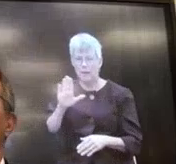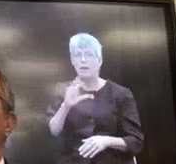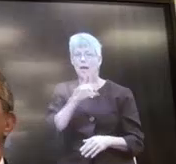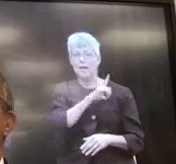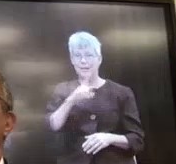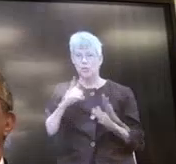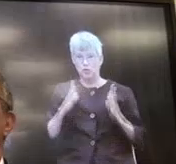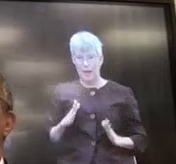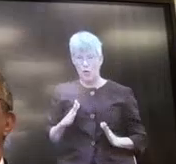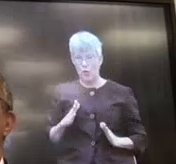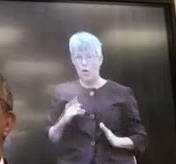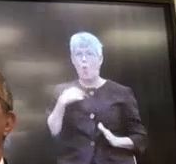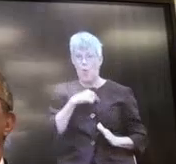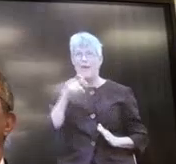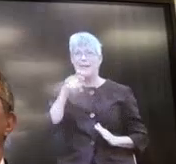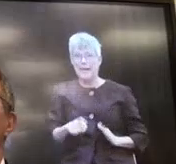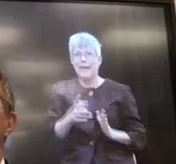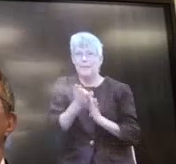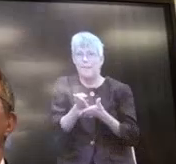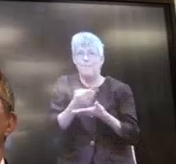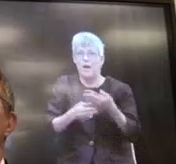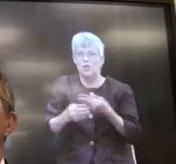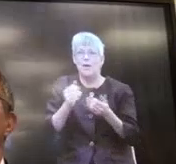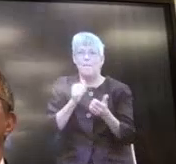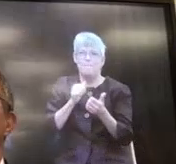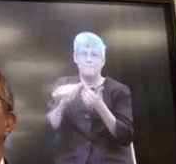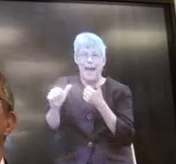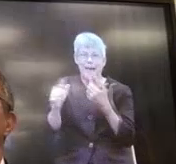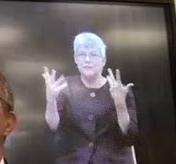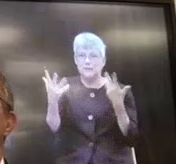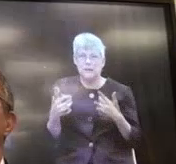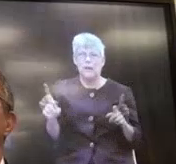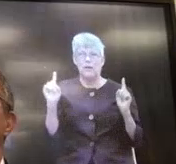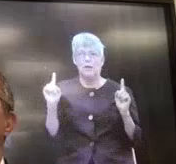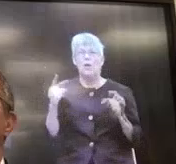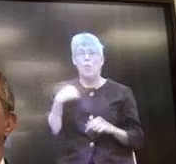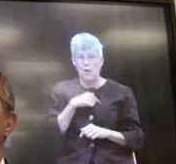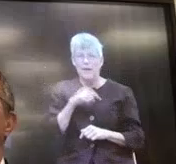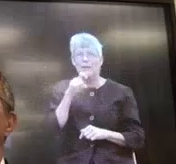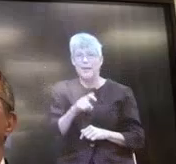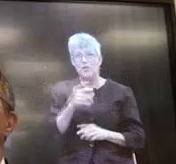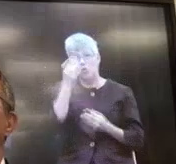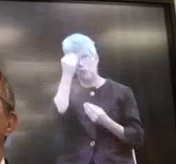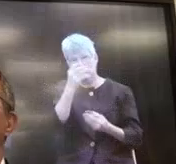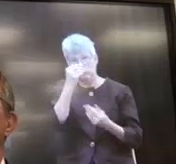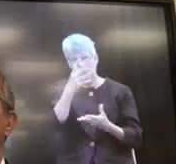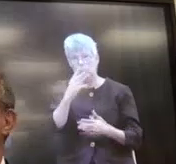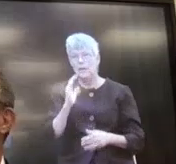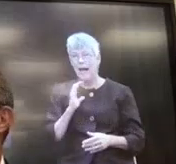need a budget passed. We need to contact our legislatures that the